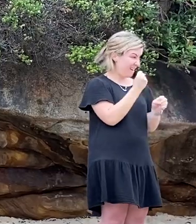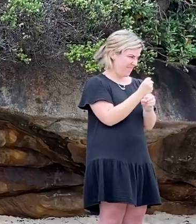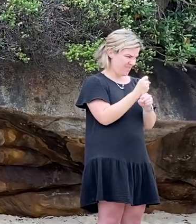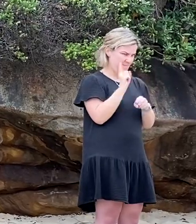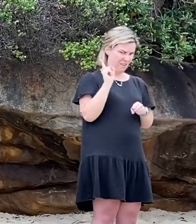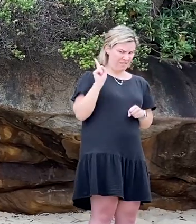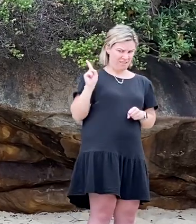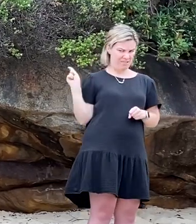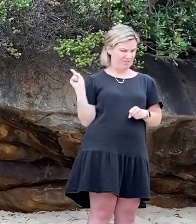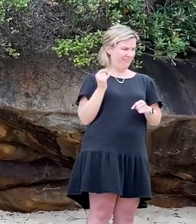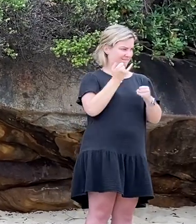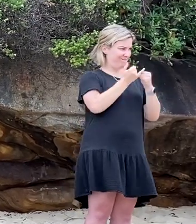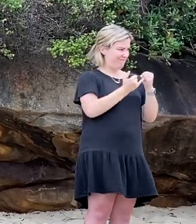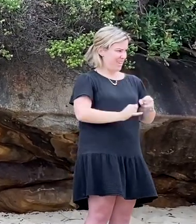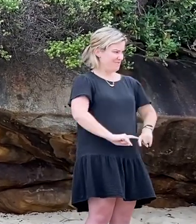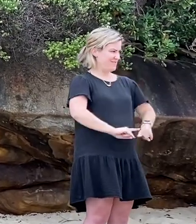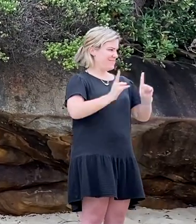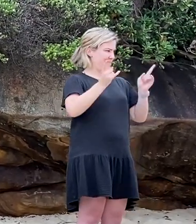different process, but yeah, similar.